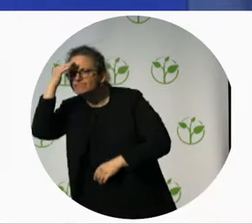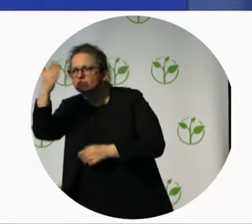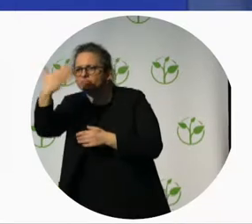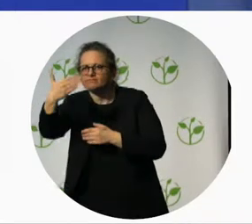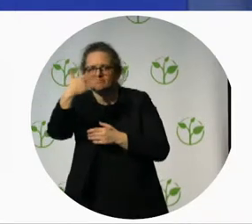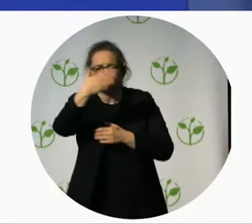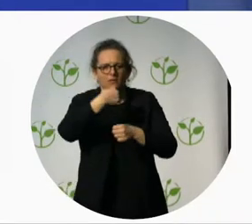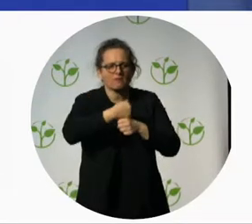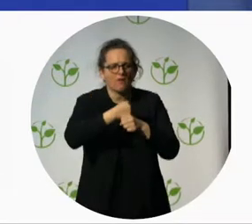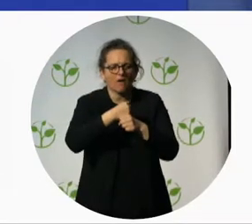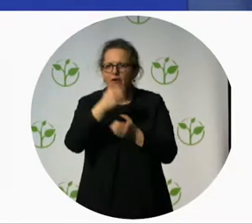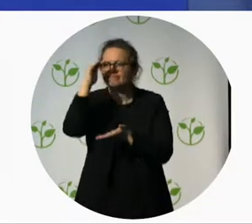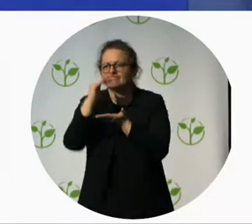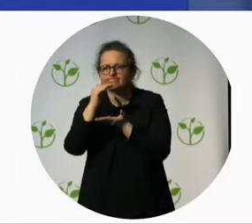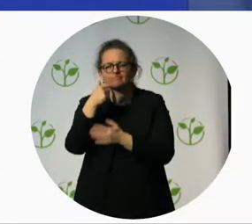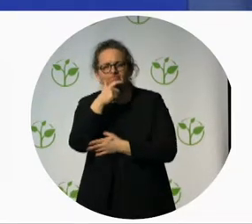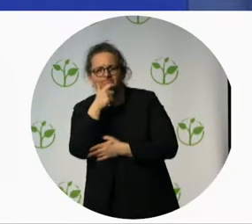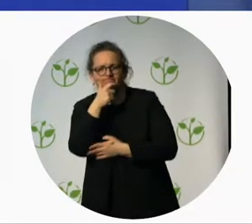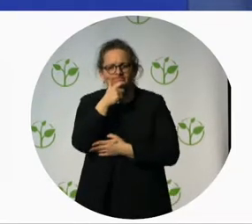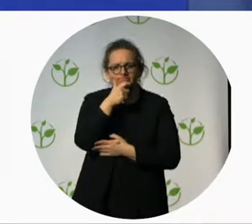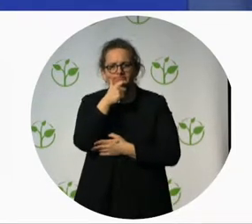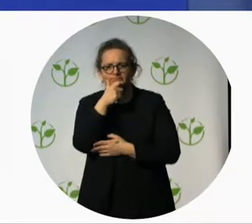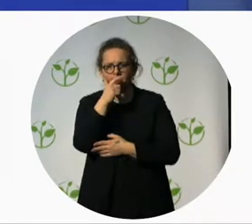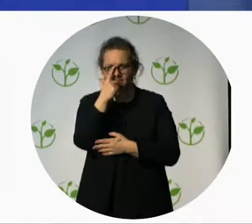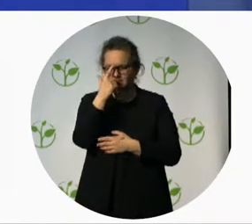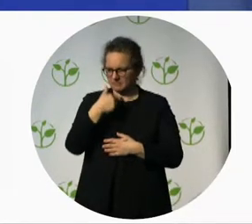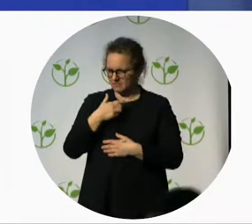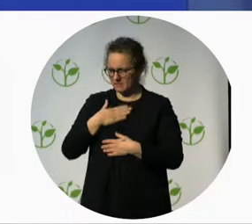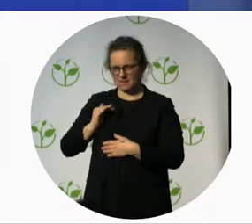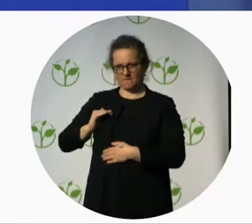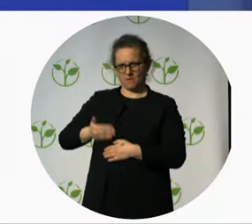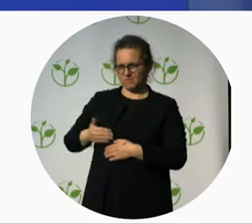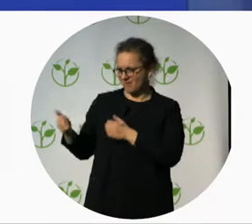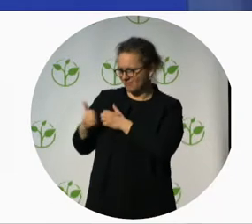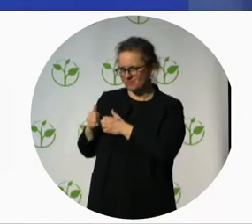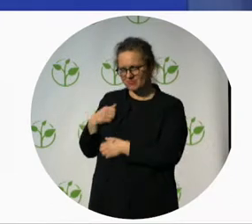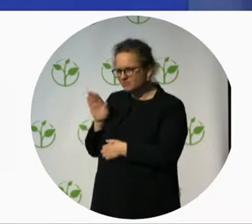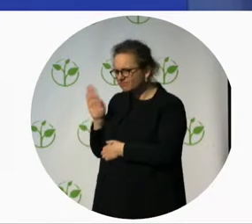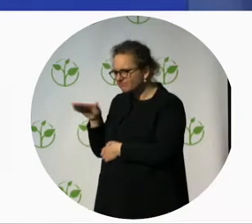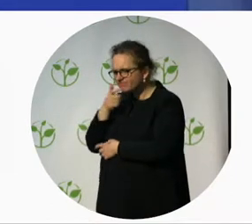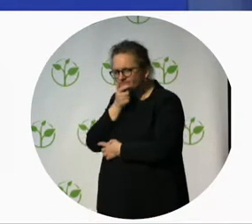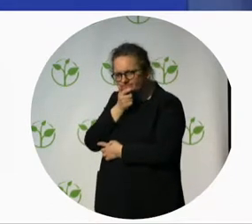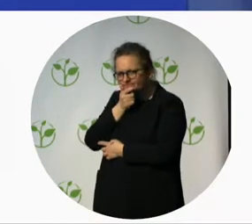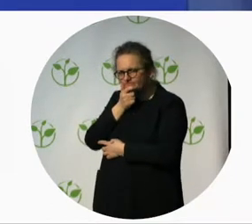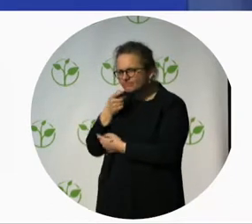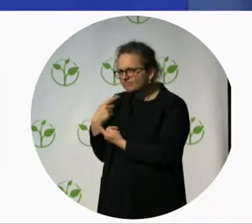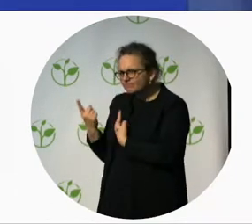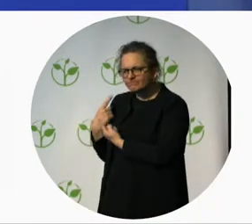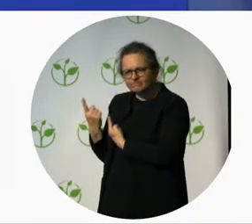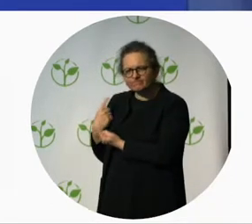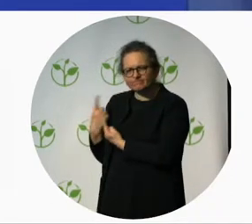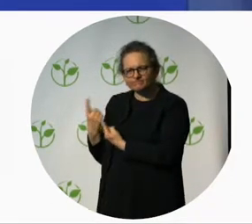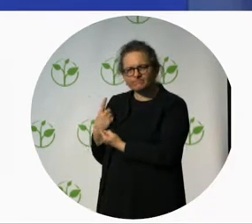I spoke to my wife, Fabiola, who's with me today, and she said, it's politically